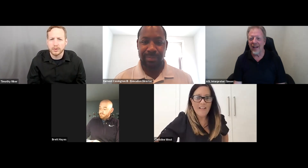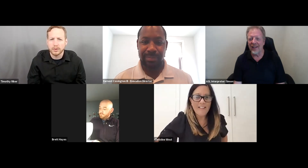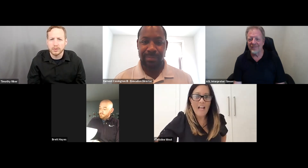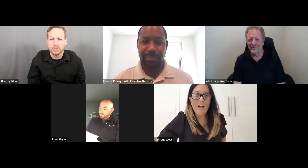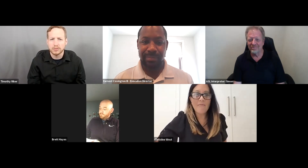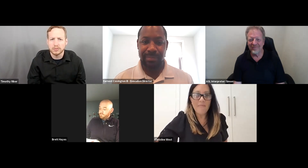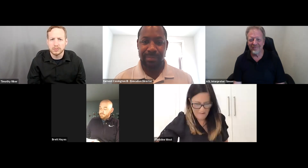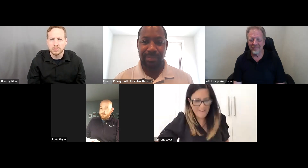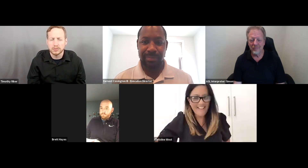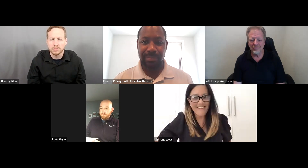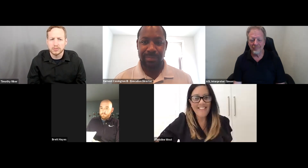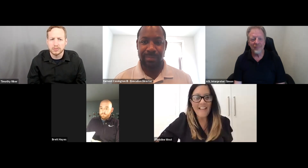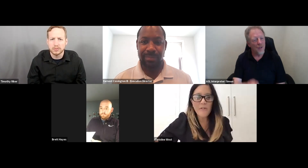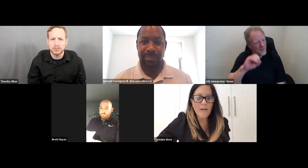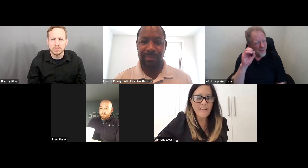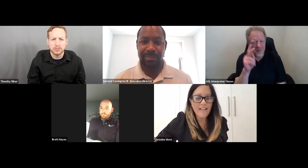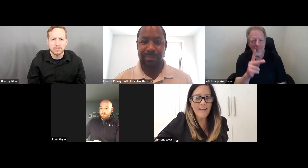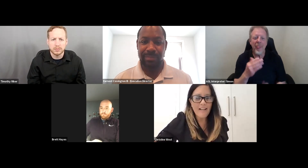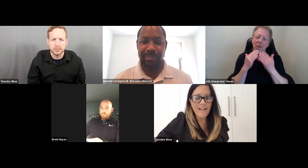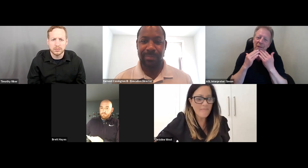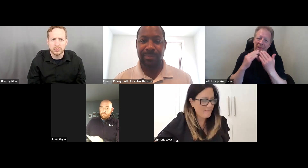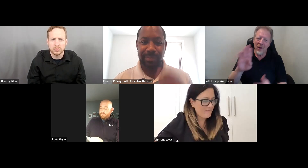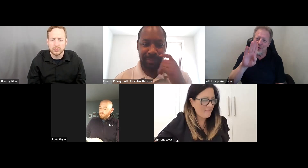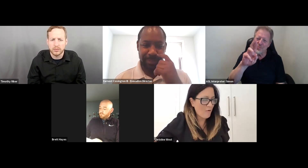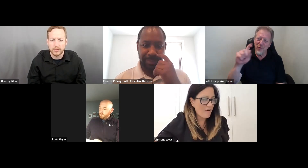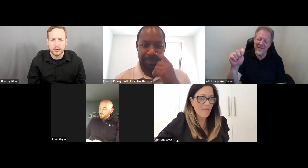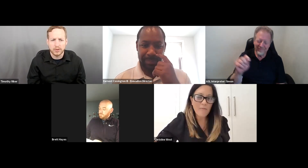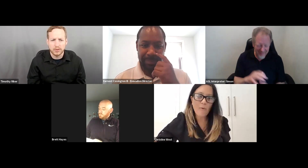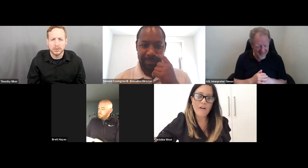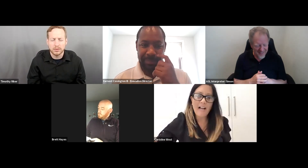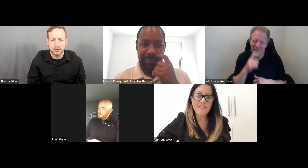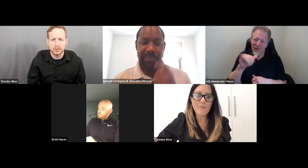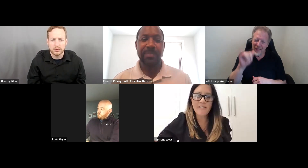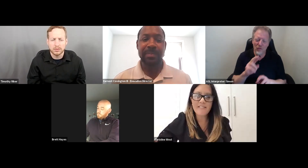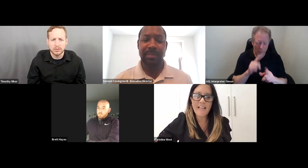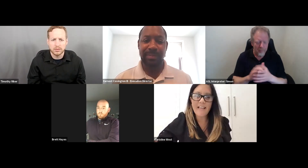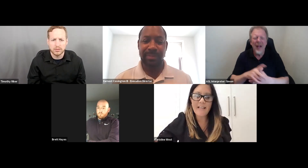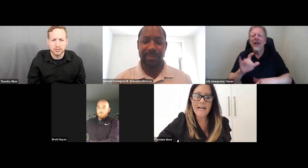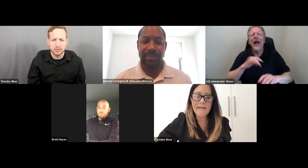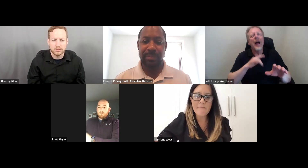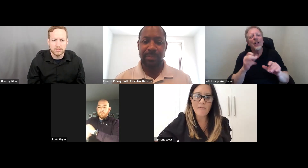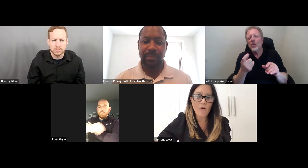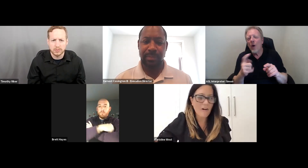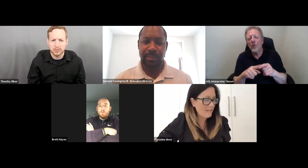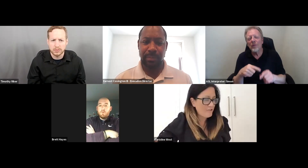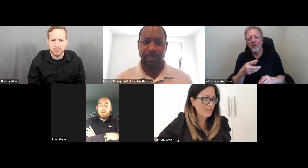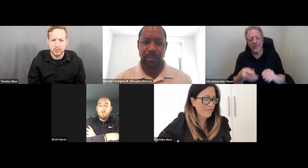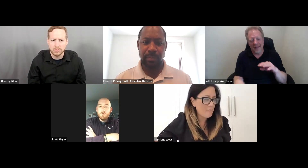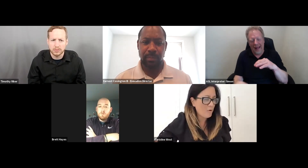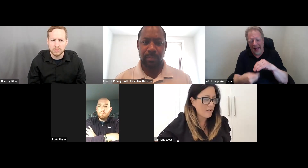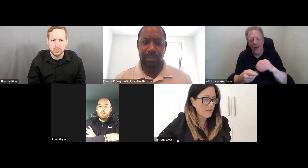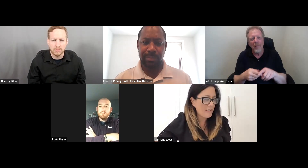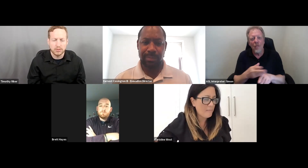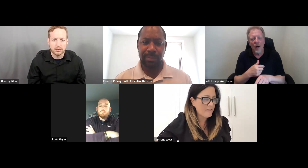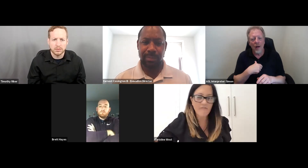Okay, go ahead. Okay, thank you, Brett, for that report. I just want to say, before I share a